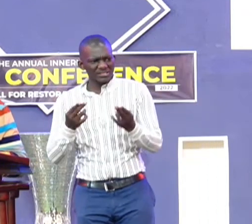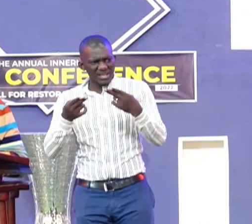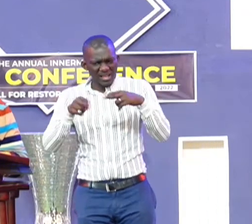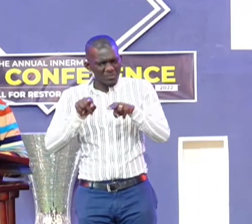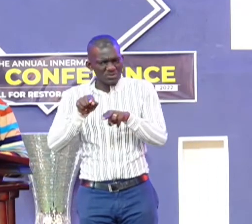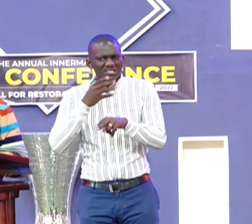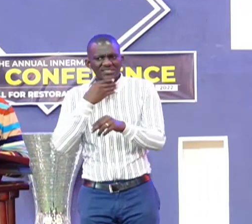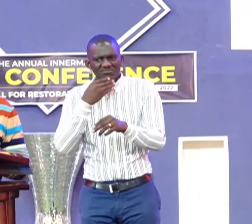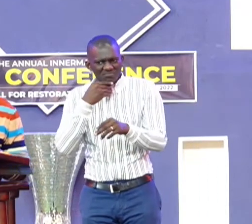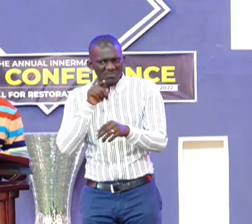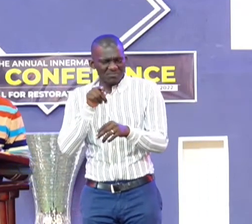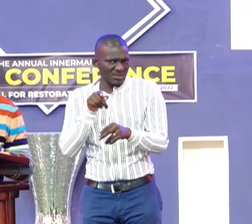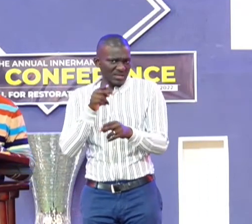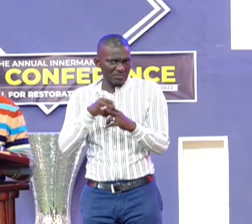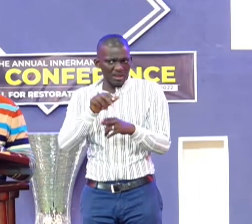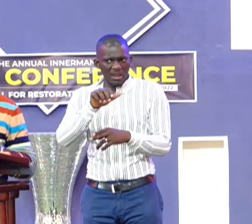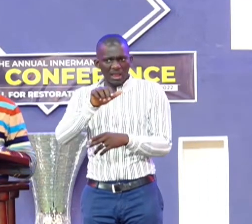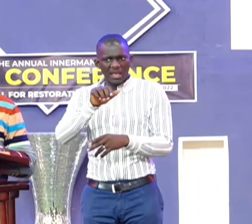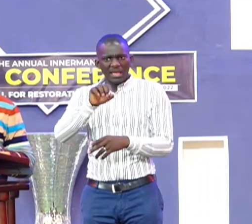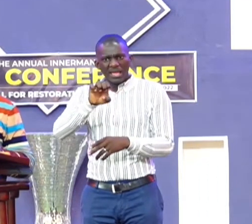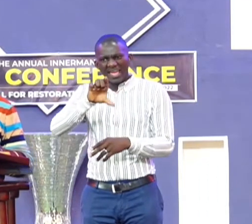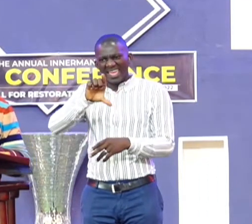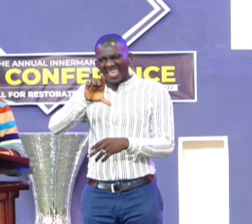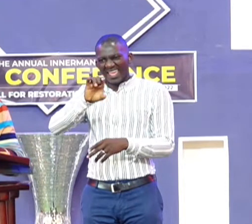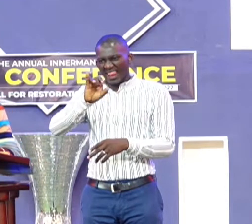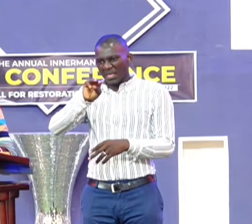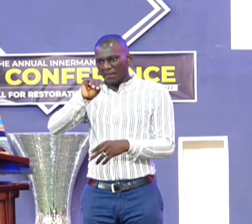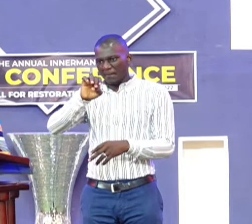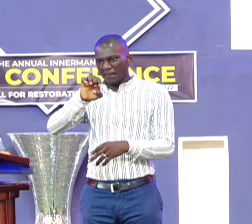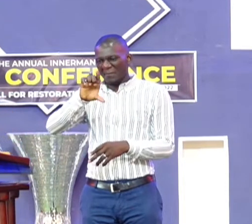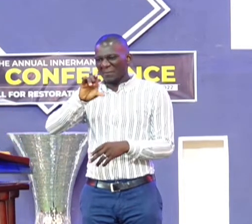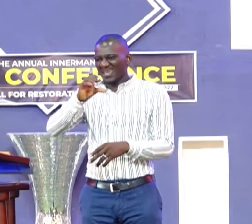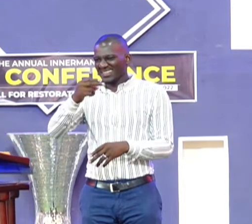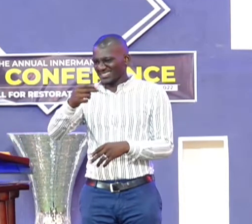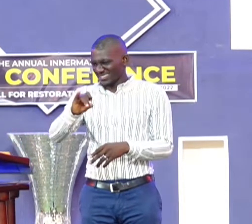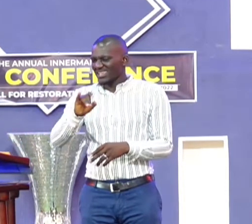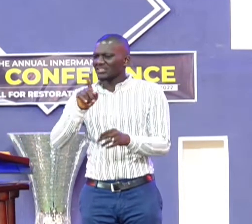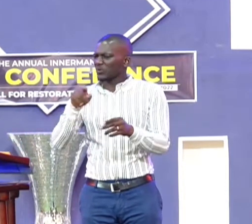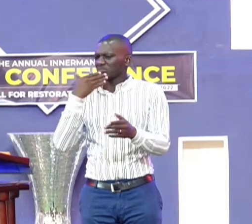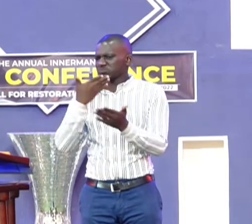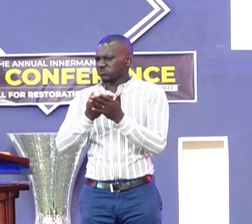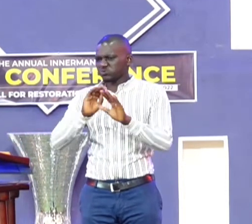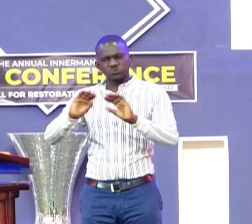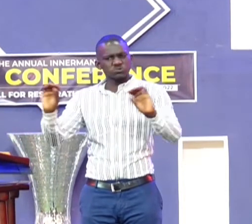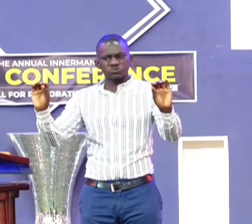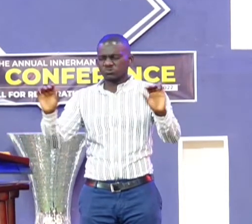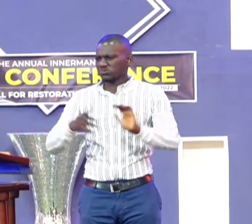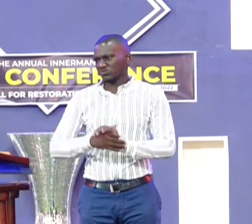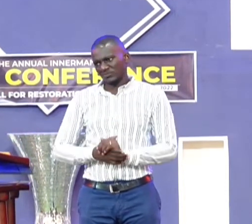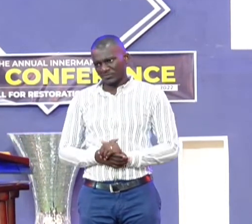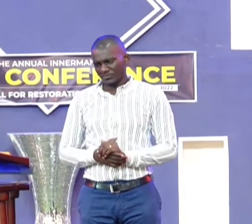What happened to Abimelech is Elimelech. Elimelech, thank you. It was not good